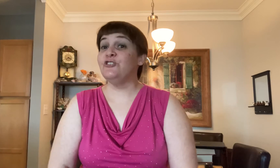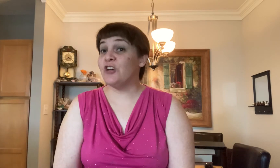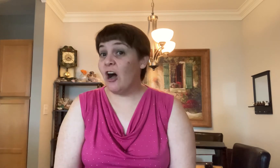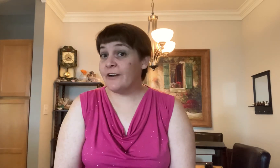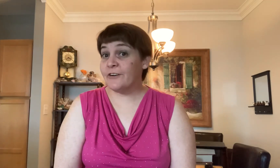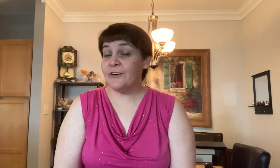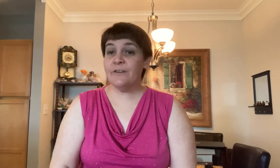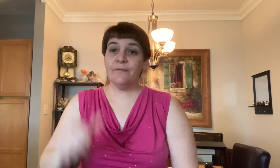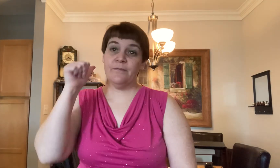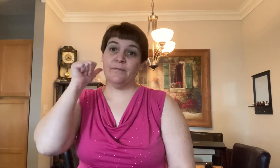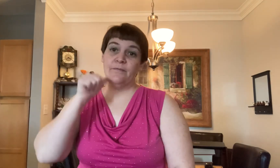daughter,